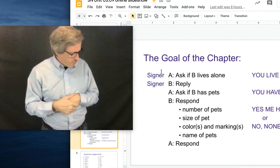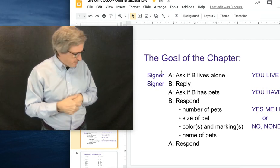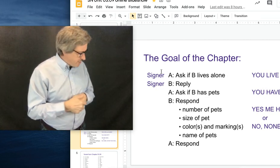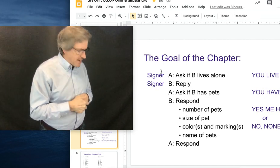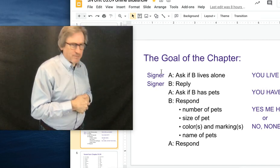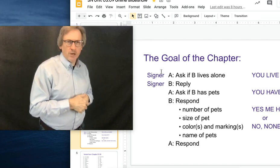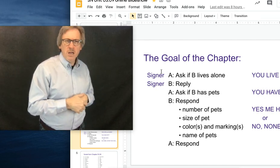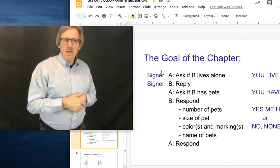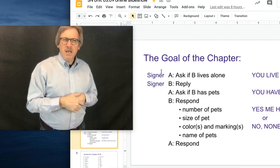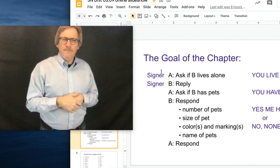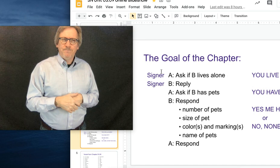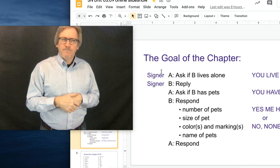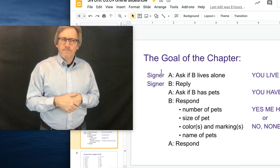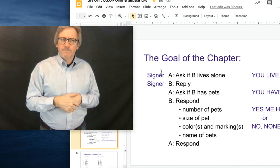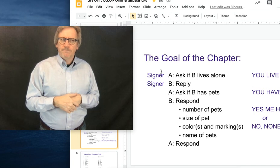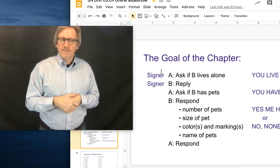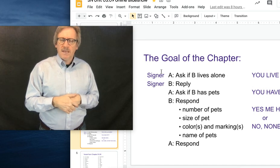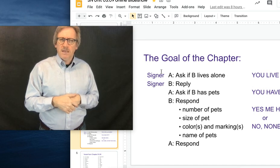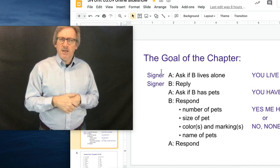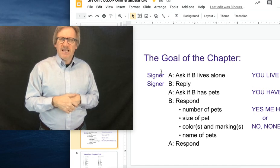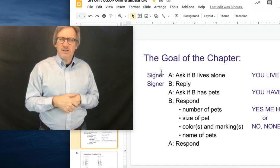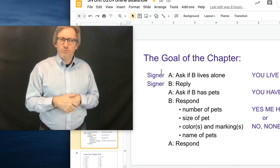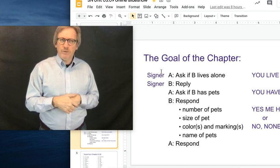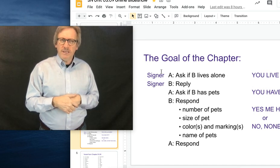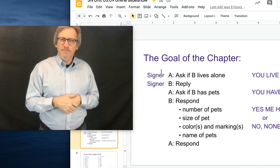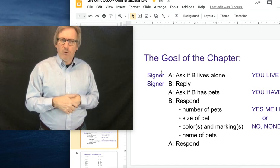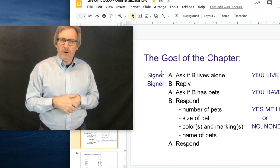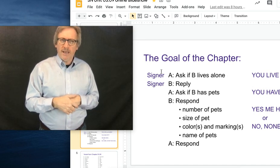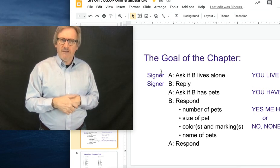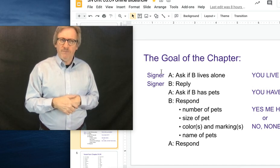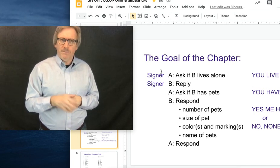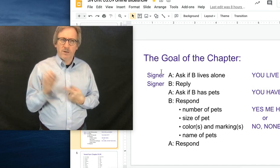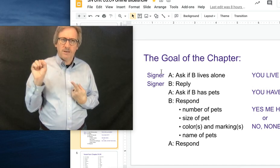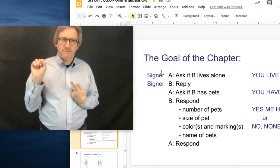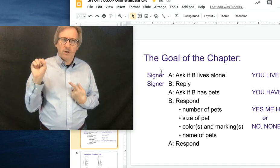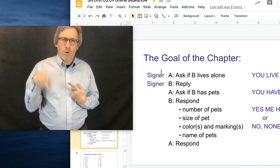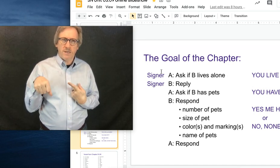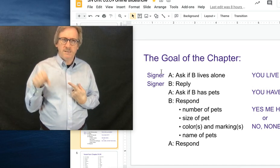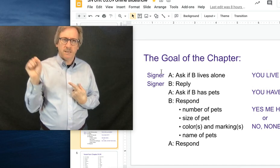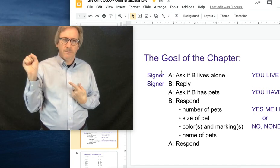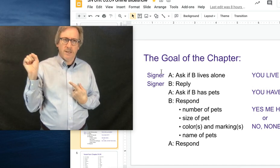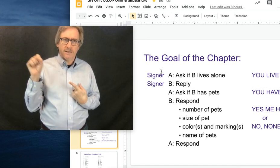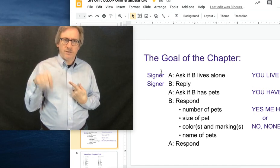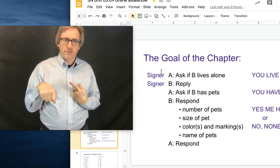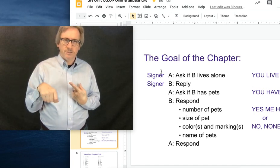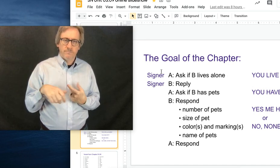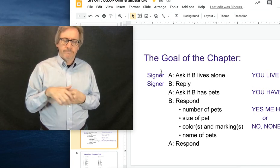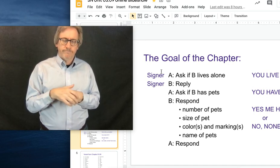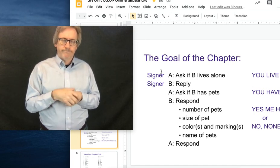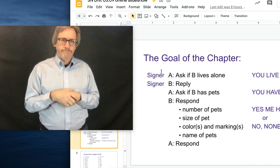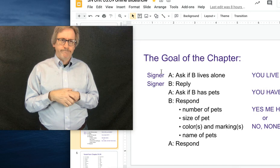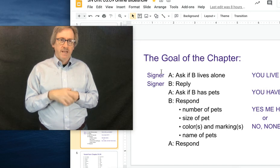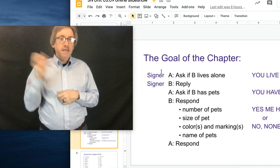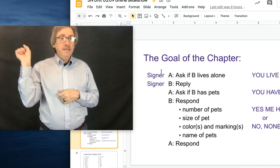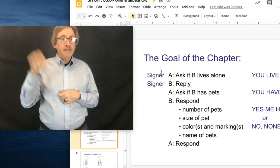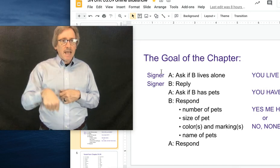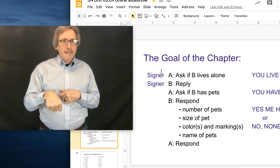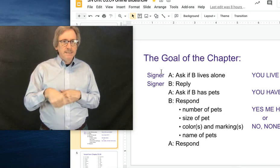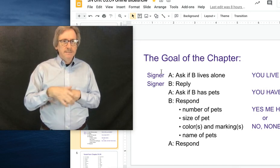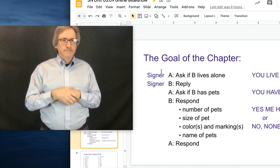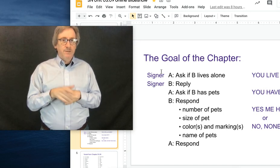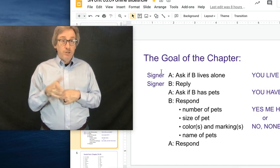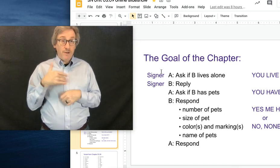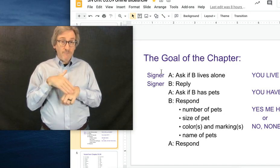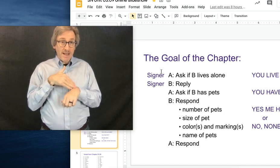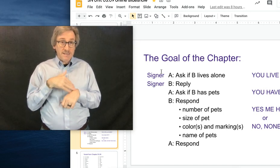if you look in the chapter. It gets really boring if people are giving one-syllable answers.